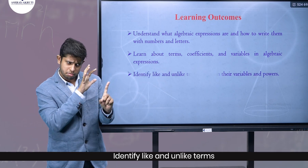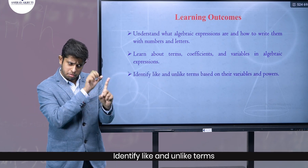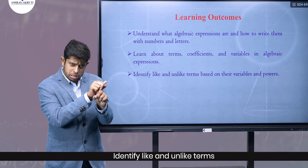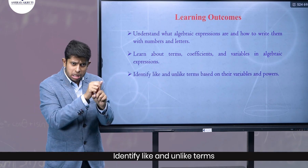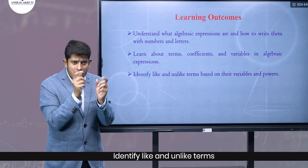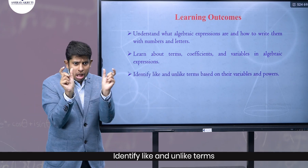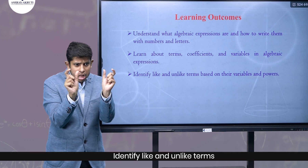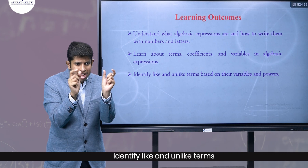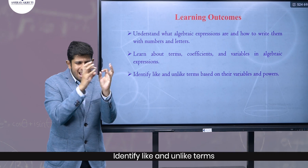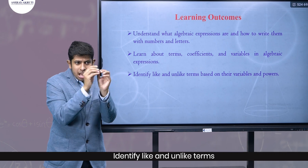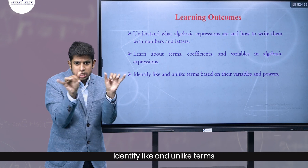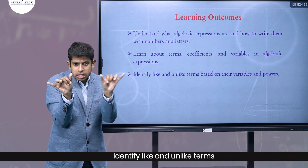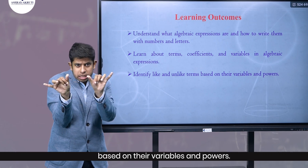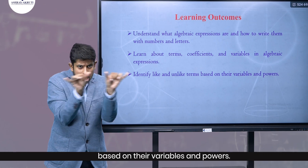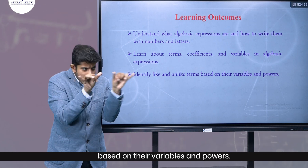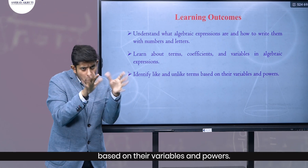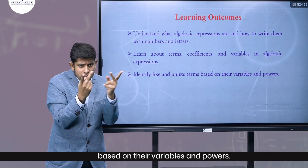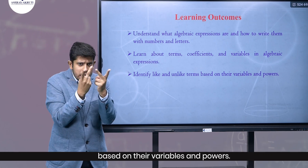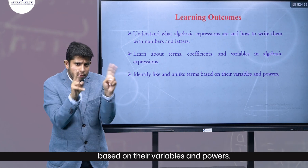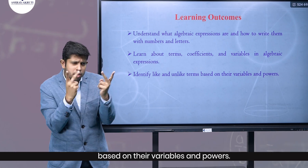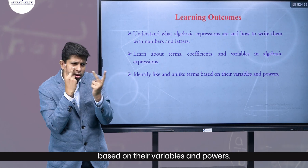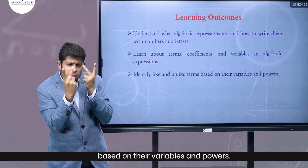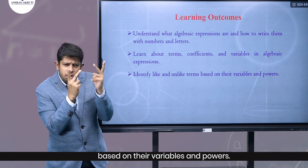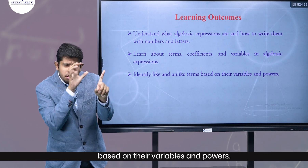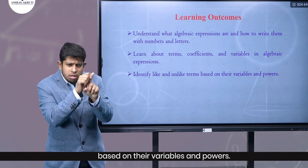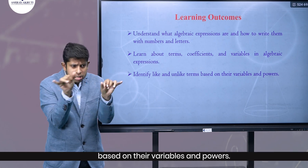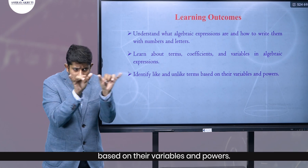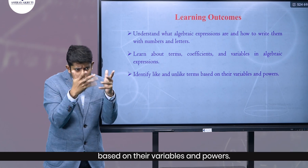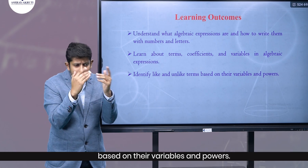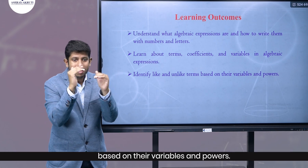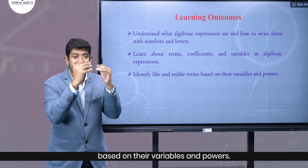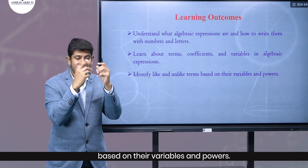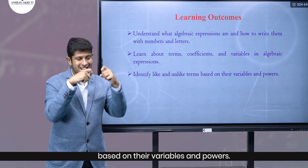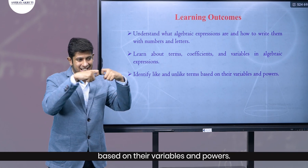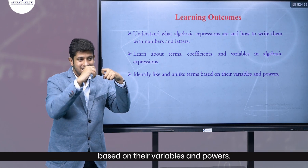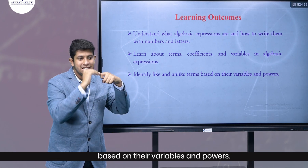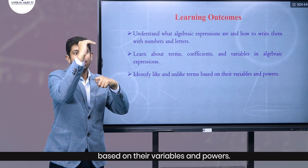Identify like and unlike terms based on their variables and powers.